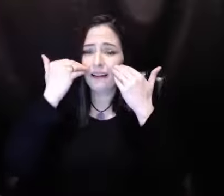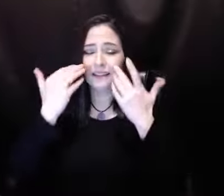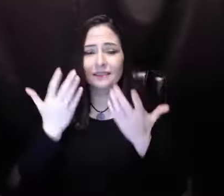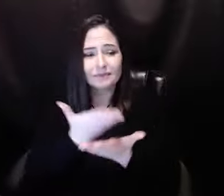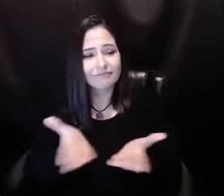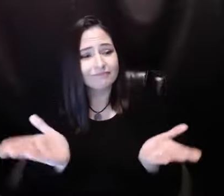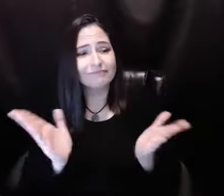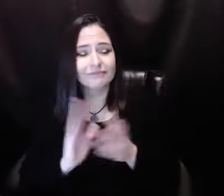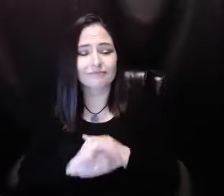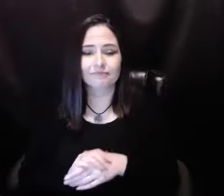they had a smile.